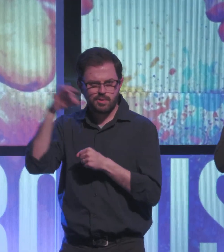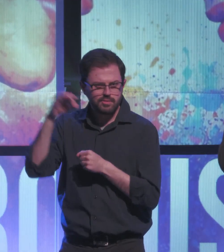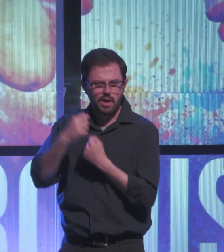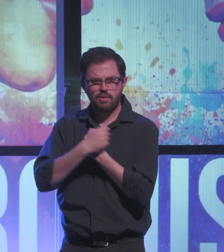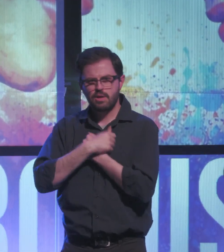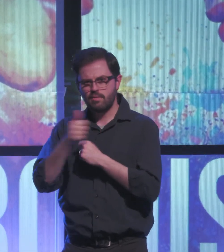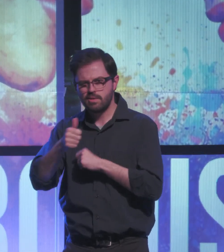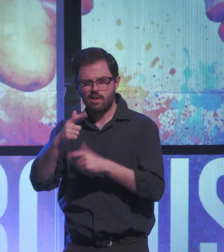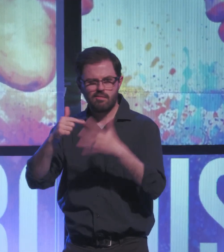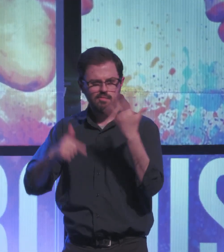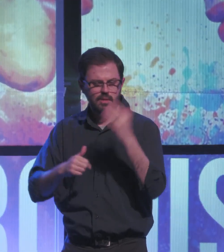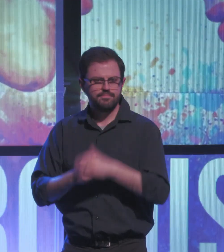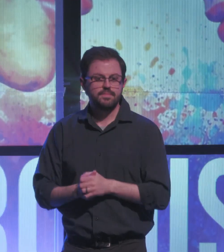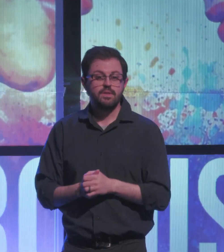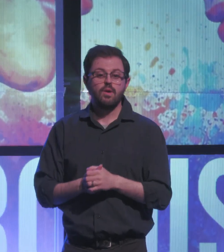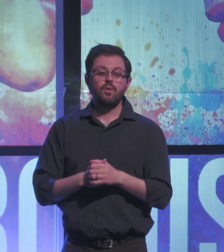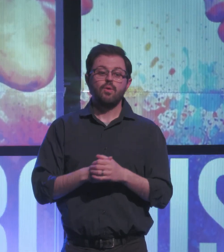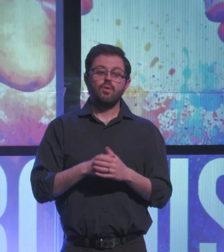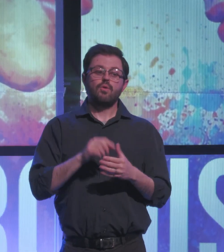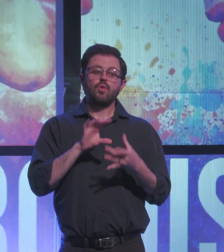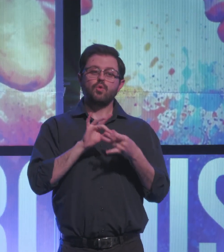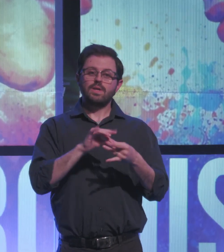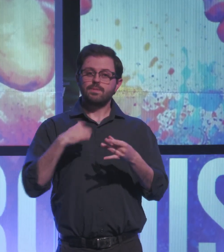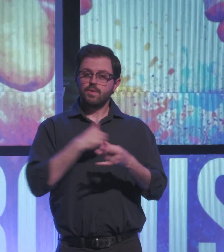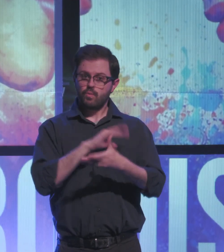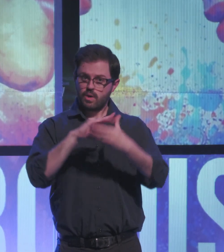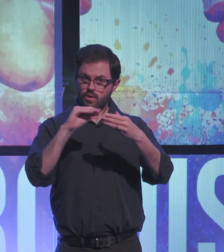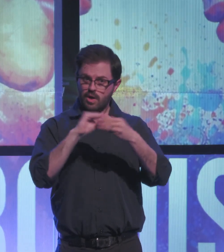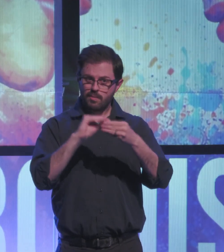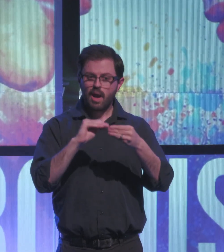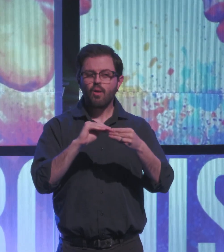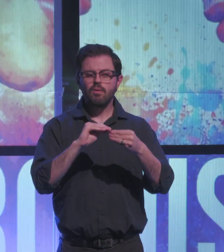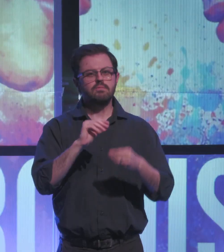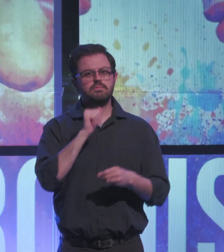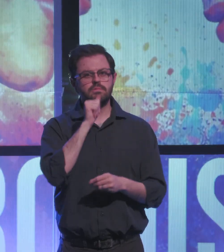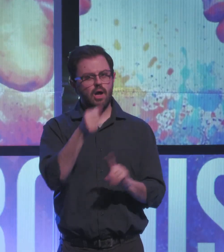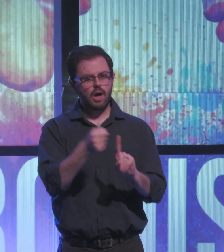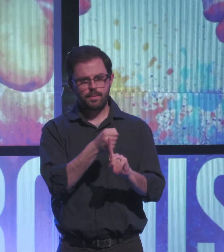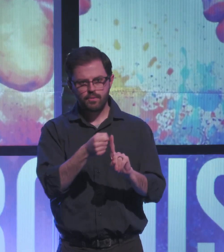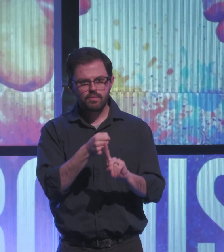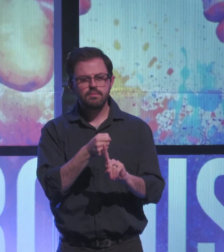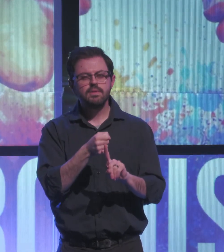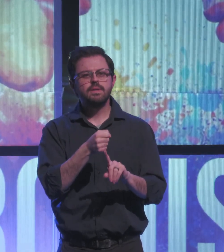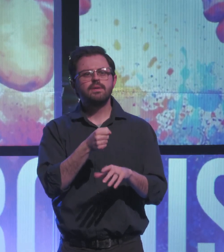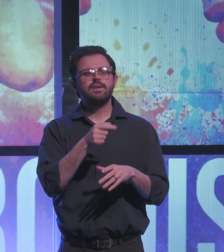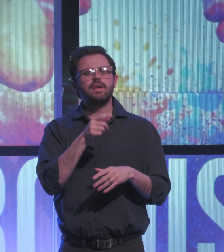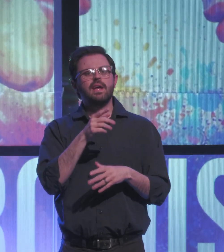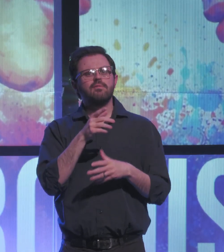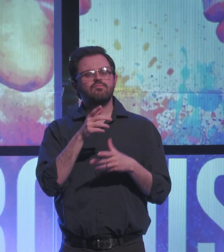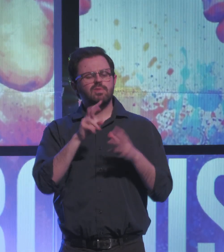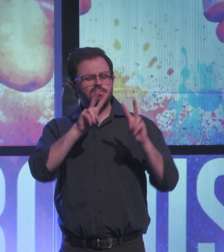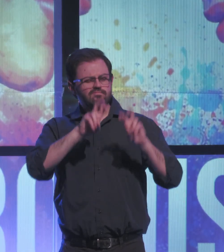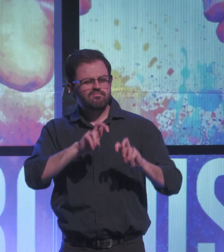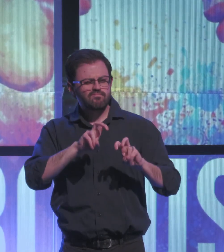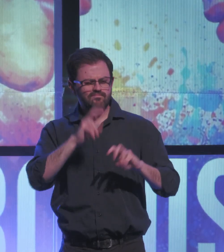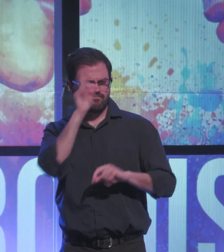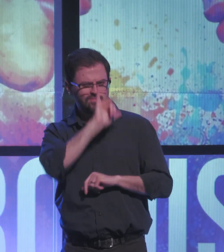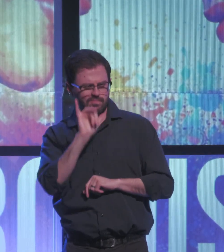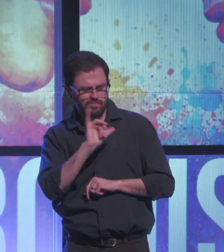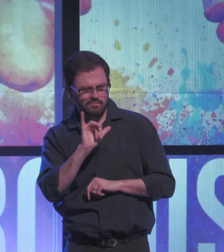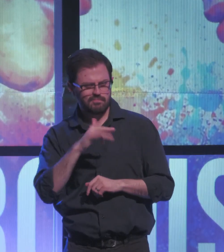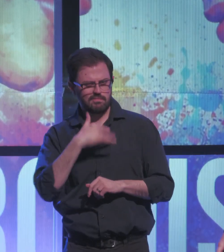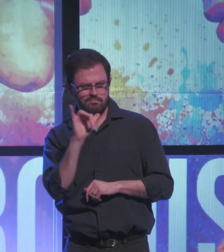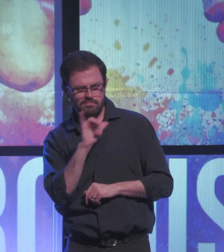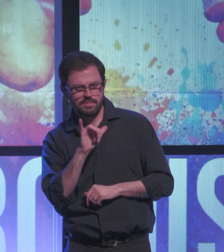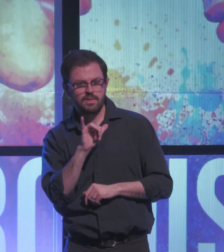about relationships that are not abusive, right? That you're navigating how those look and what that's going to be like, all